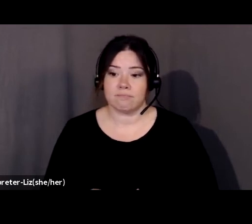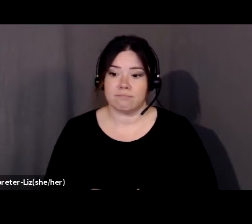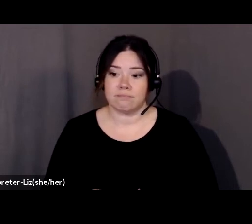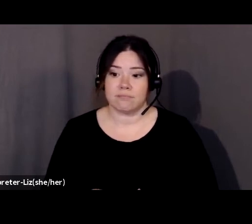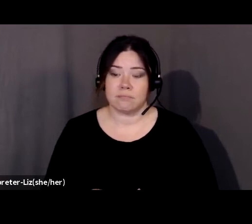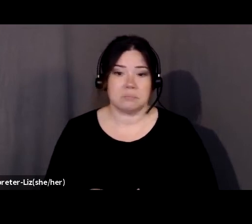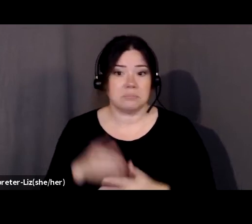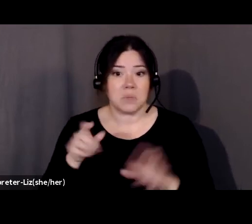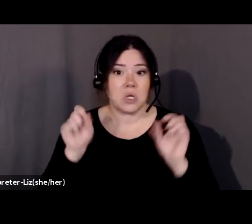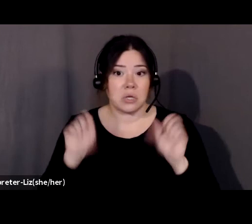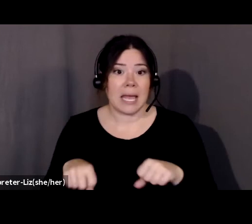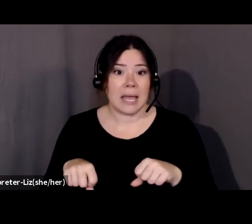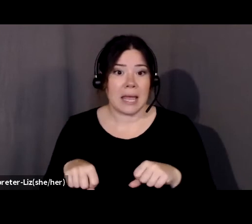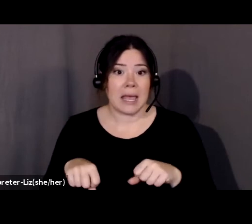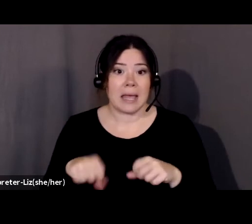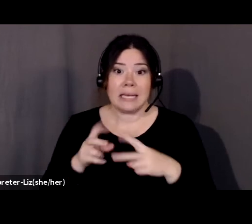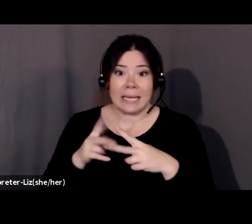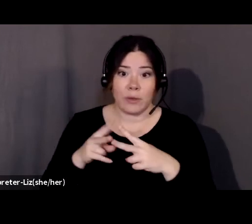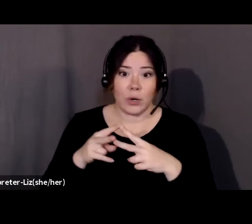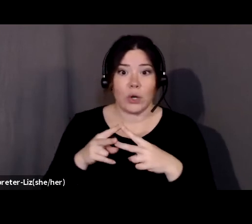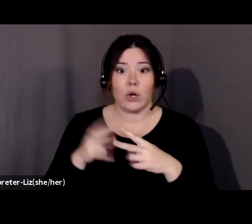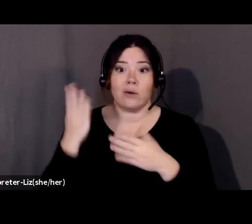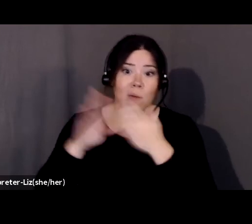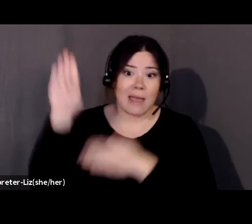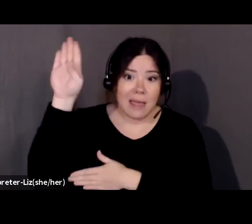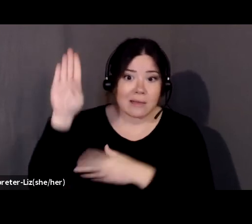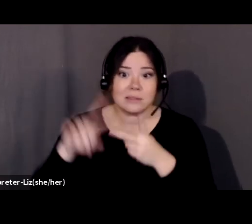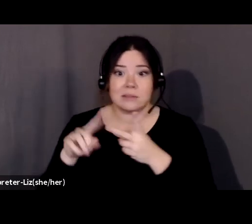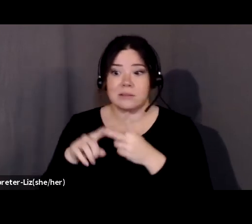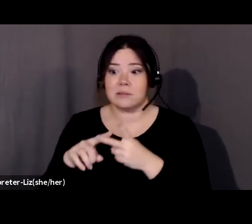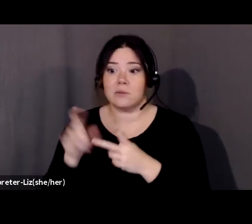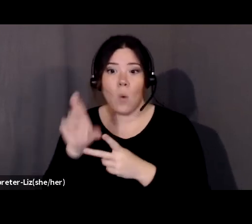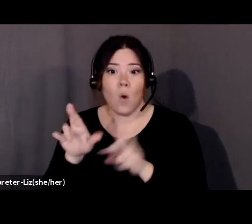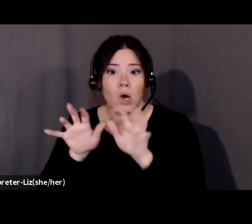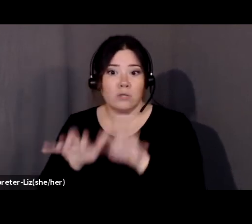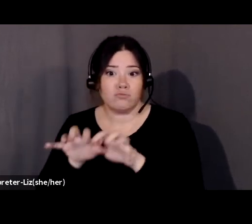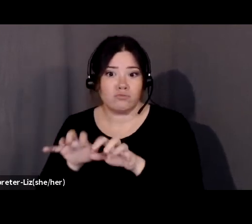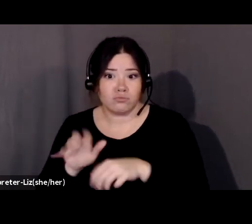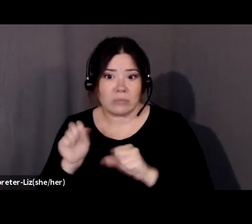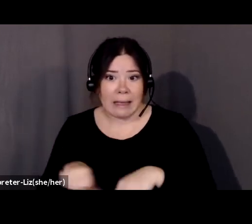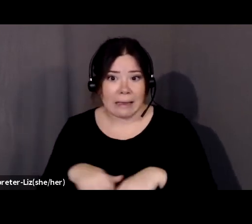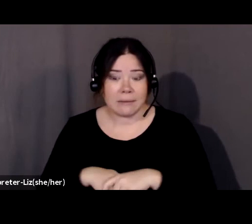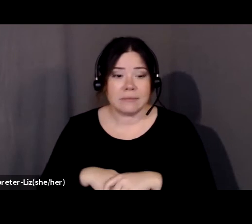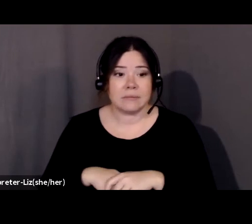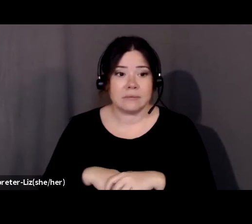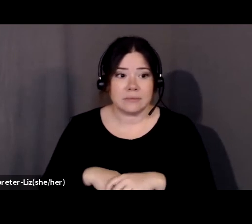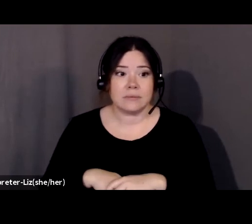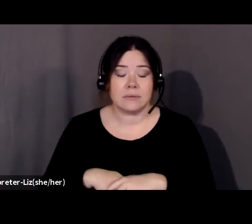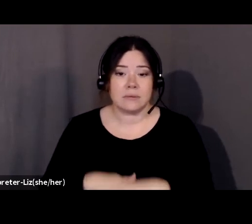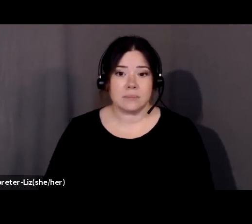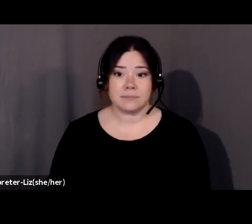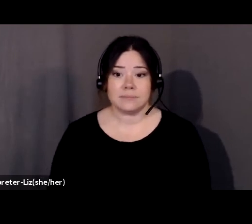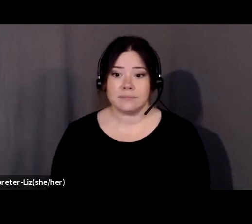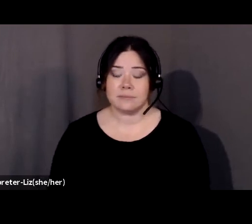And you can either ask to be unmuted, or you can drop that in the chat if you have questions.